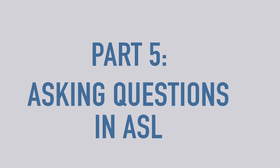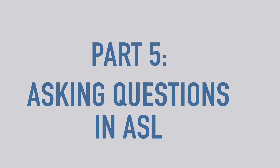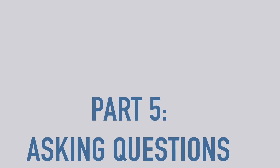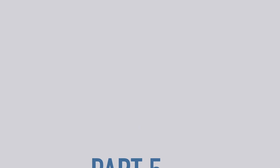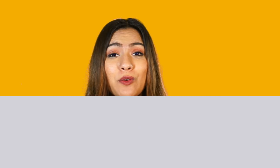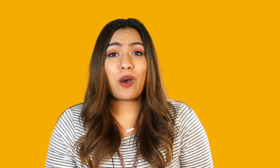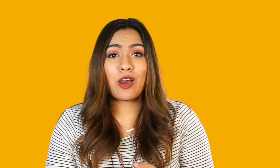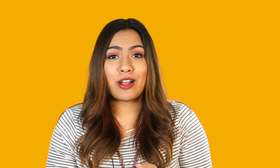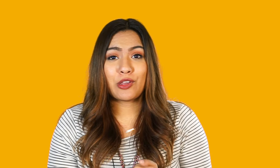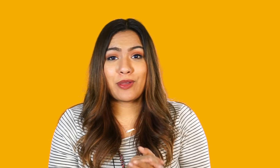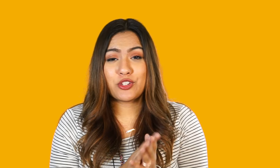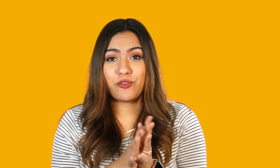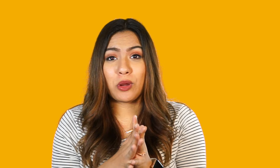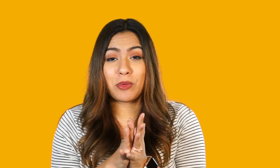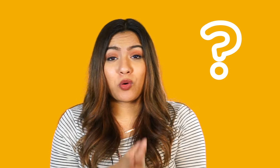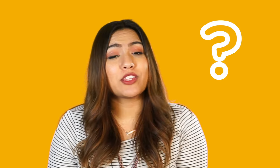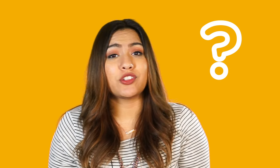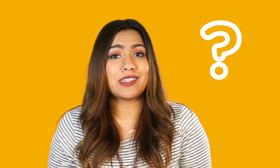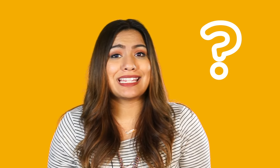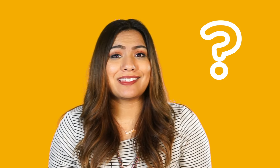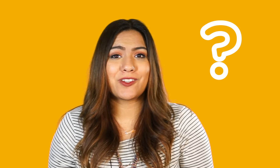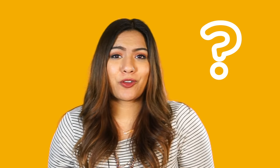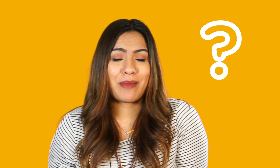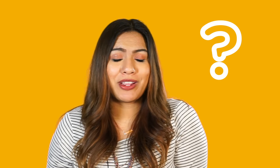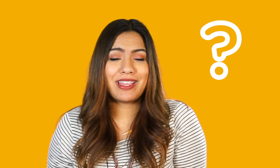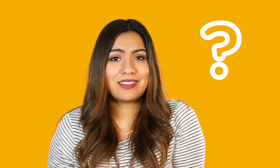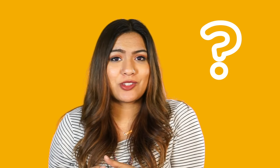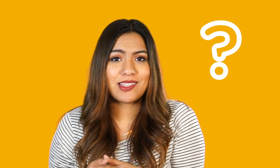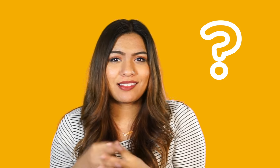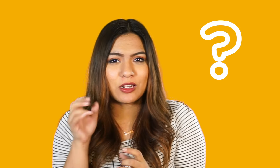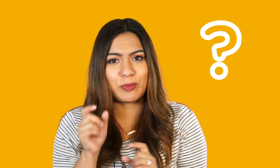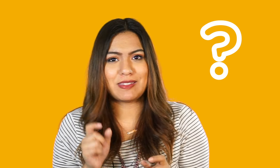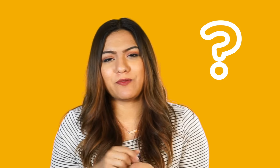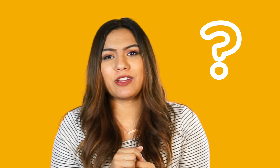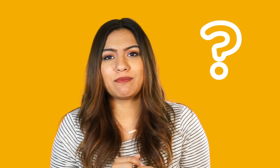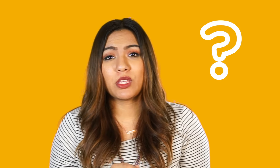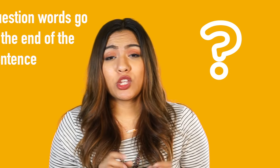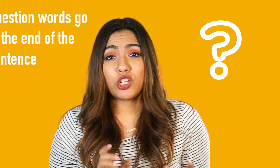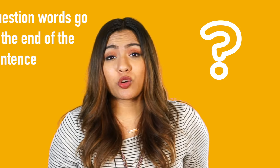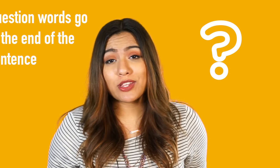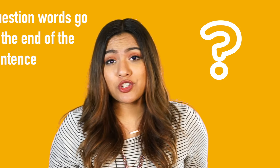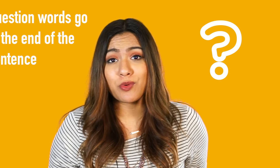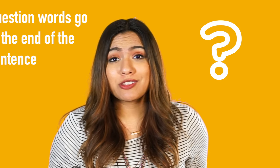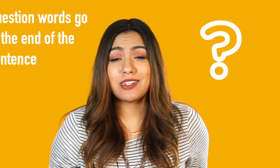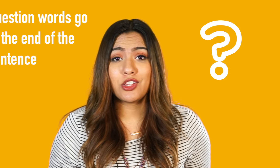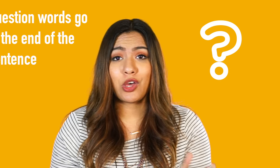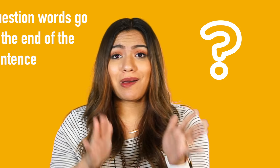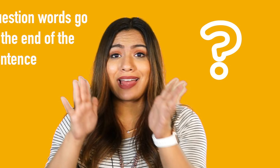So if you are going to form question sentences, your grammar is just a little bit different. Your question words need to go at